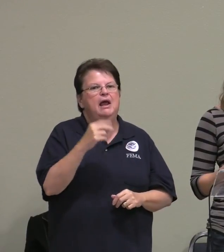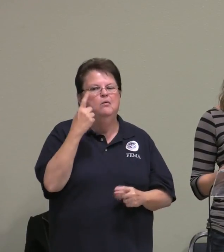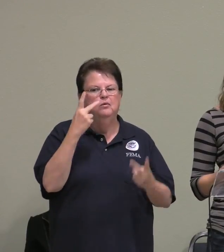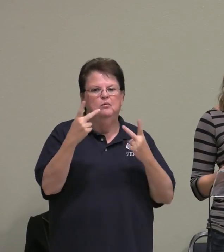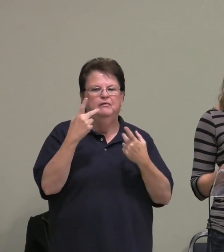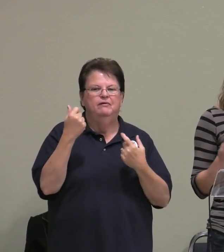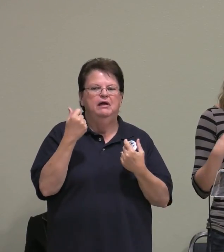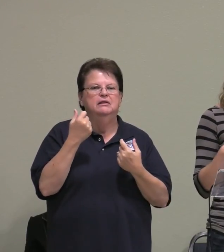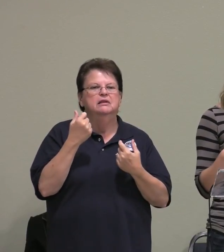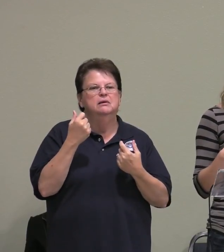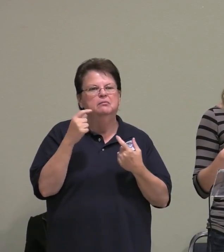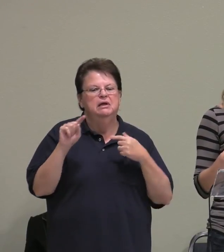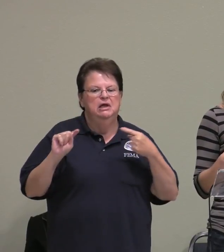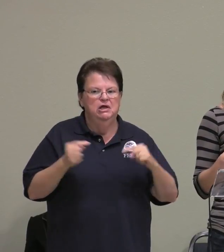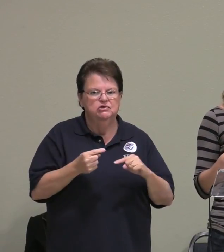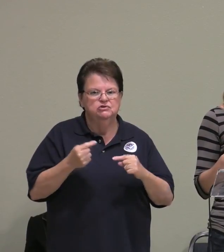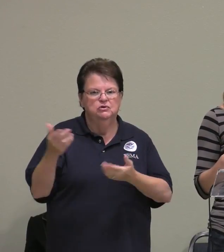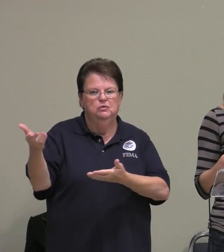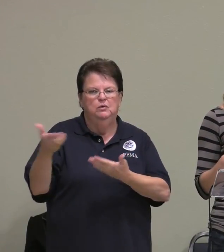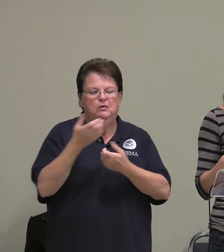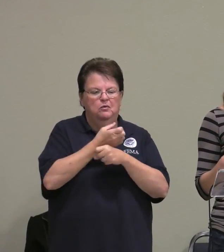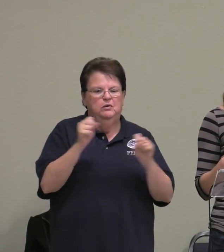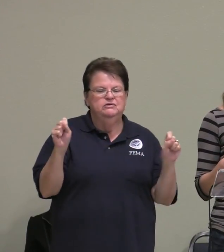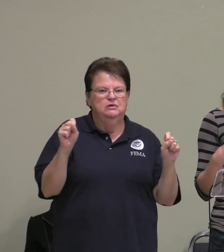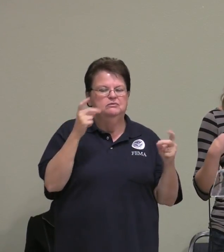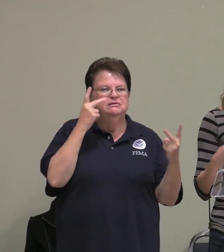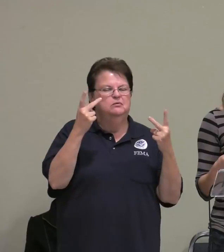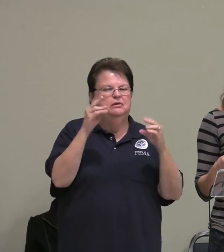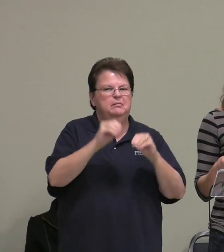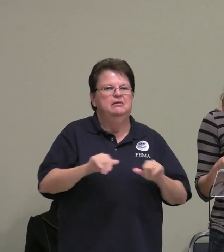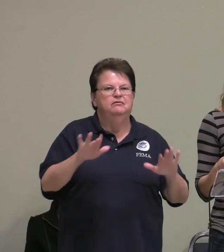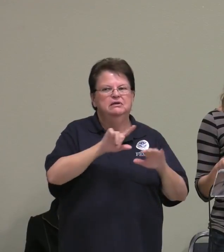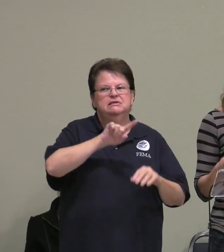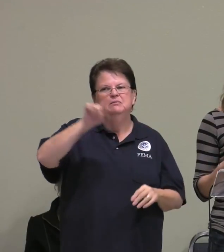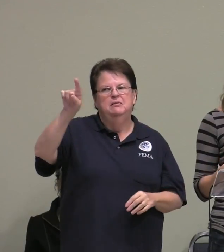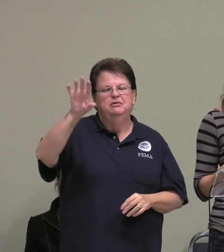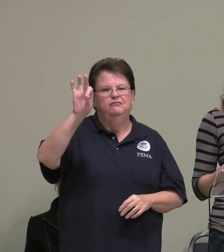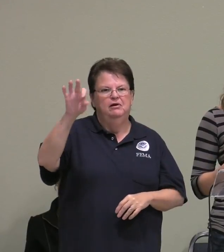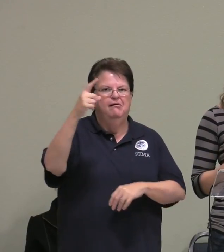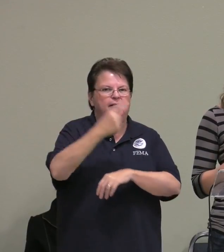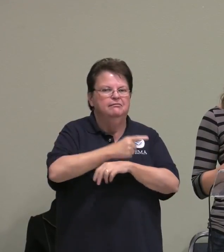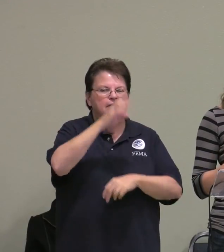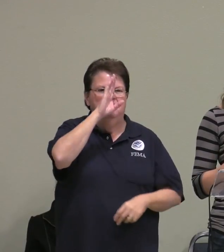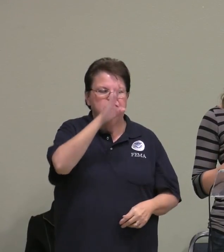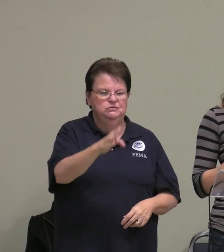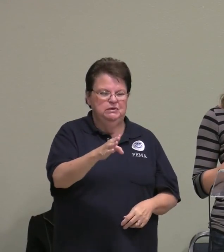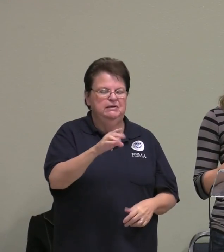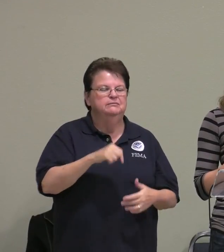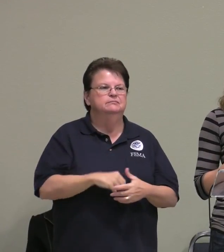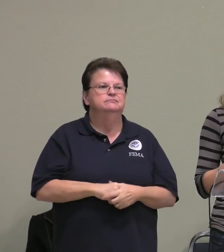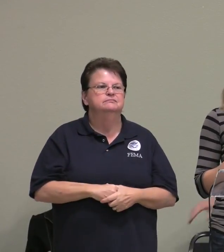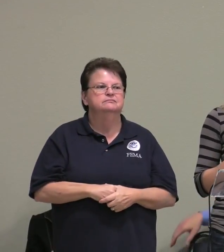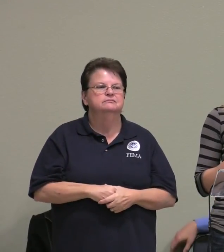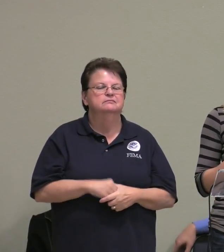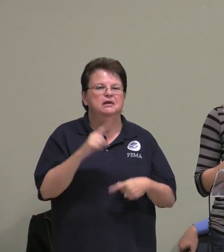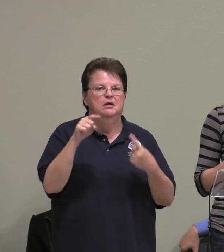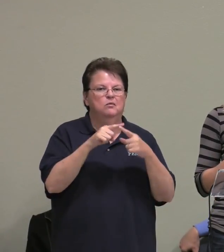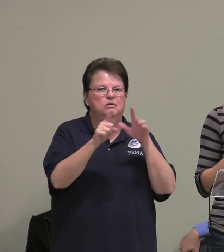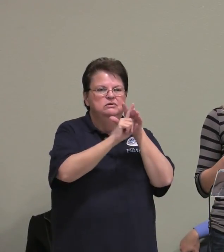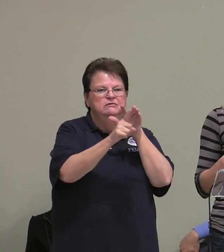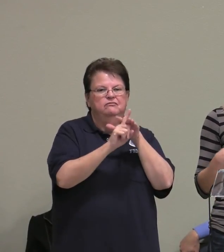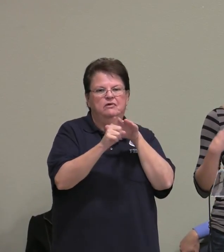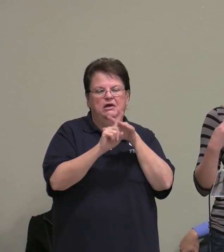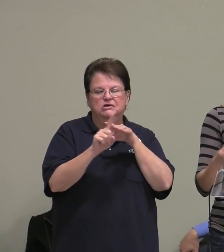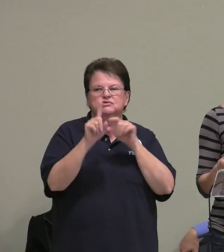come across them in the field and I'll let Norm talk about what he's seeing in the field. He's been up there for nine days straight and when those evacuation